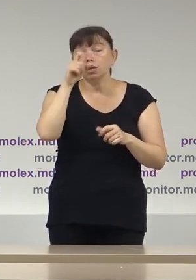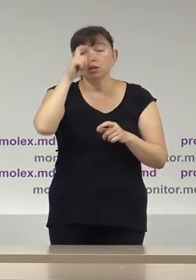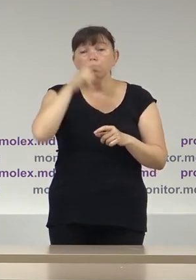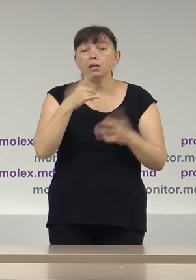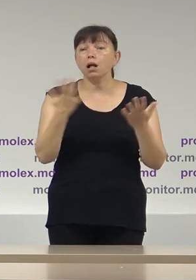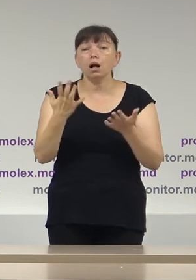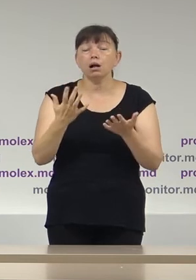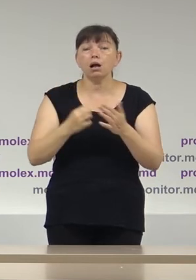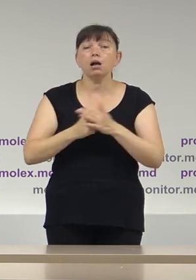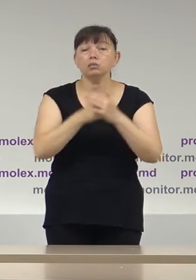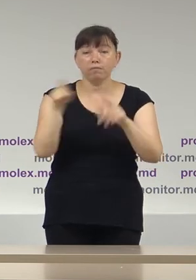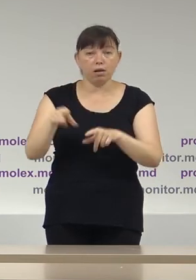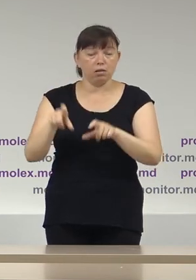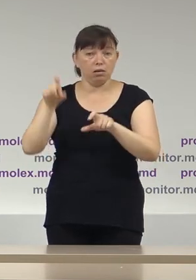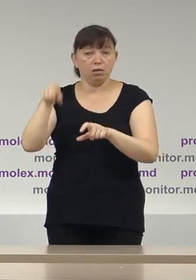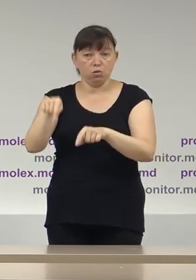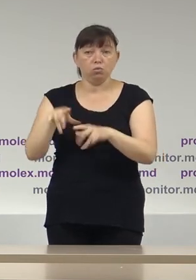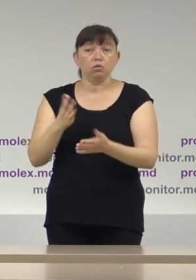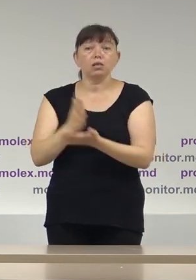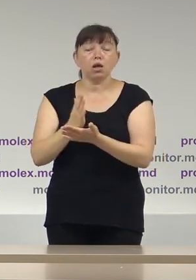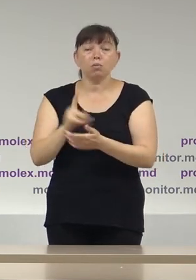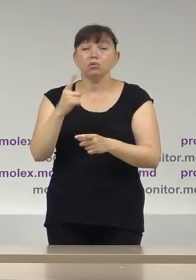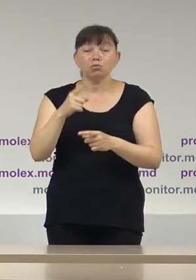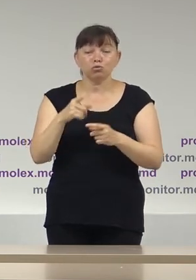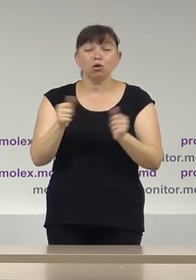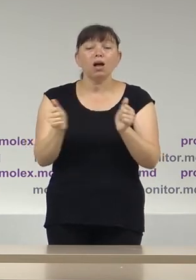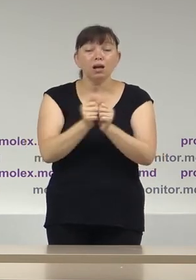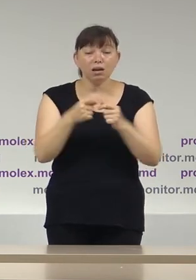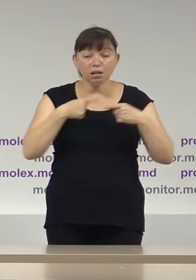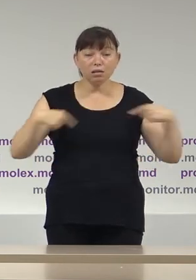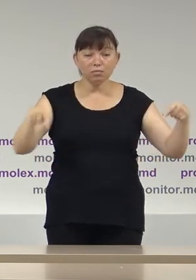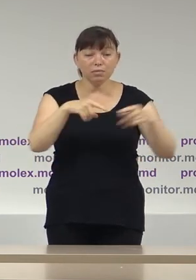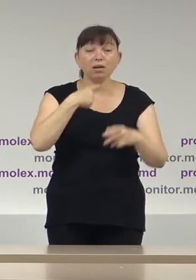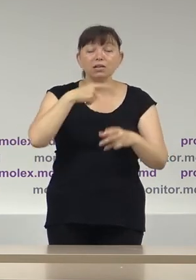there without a clear purpose. So it is prohibited